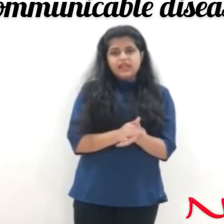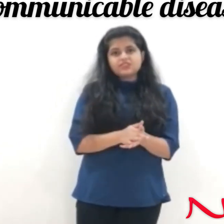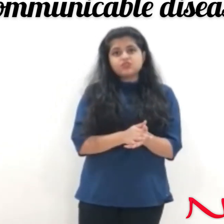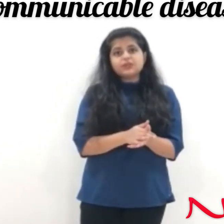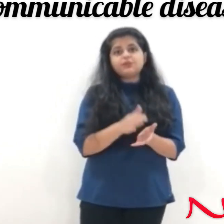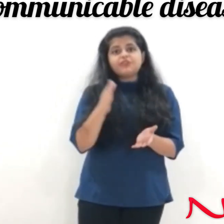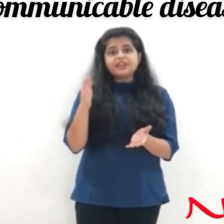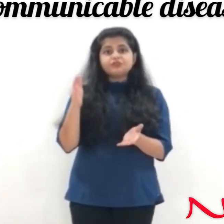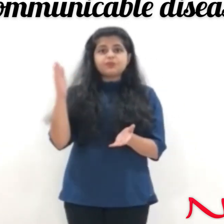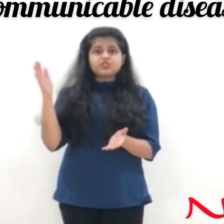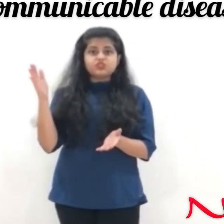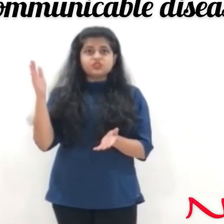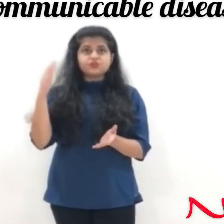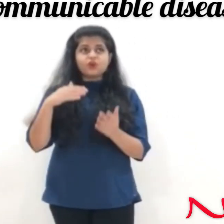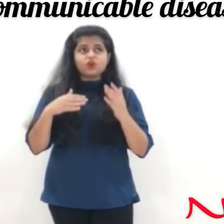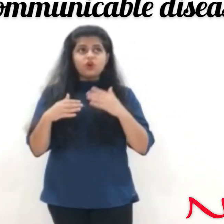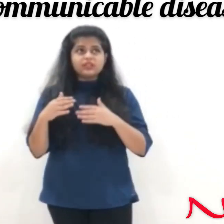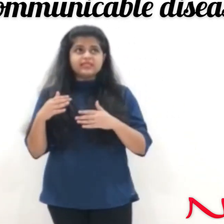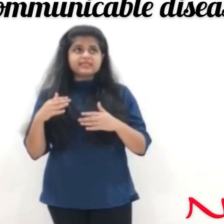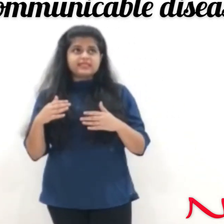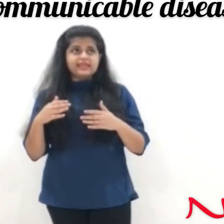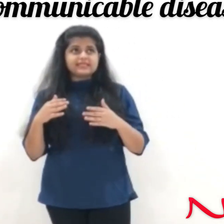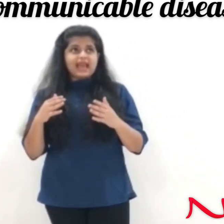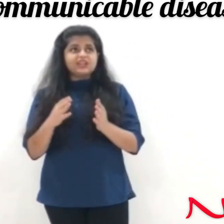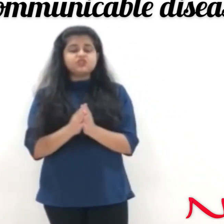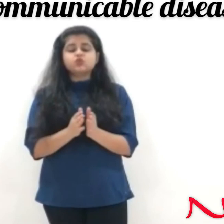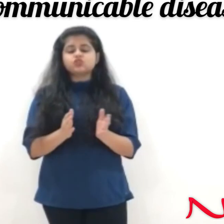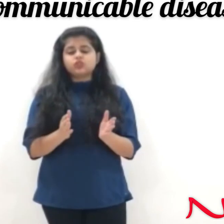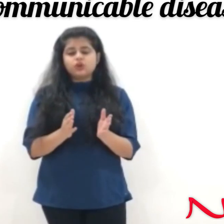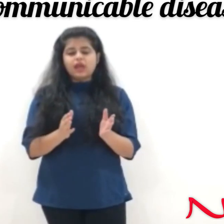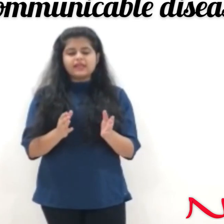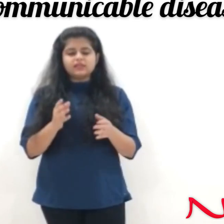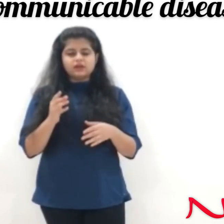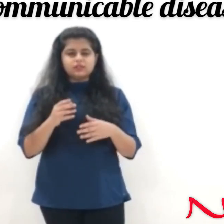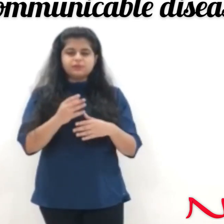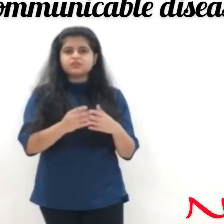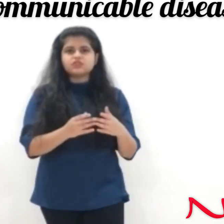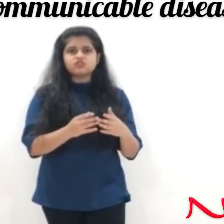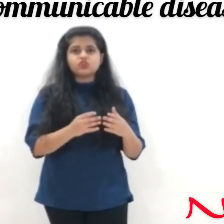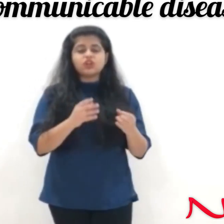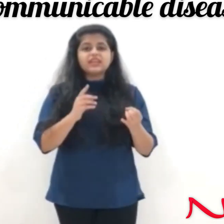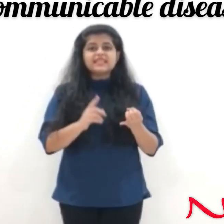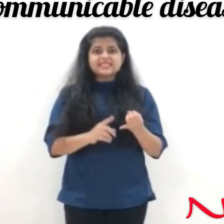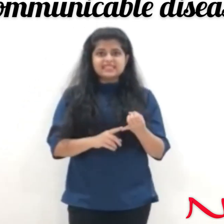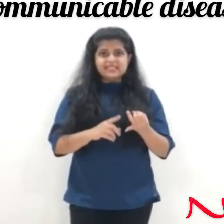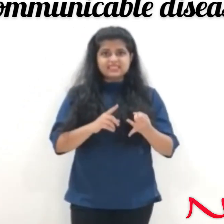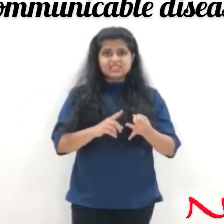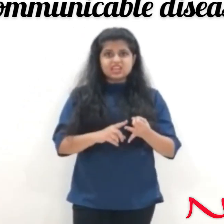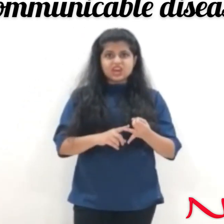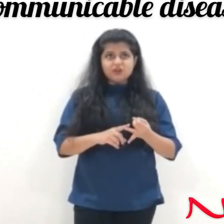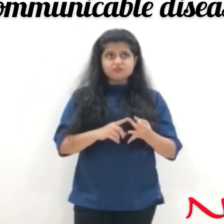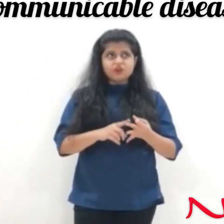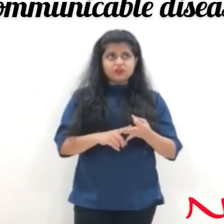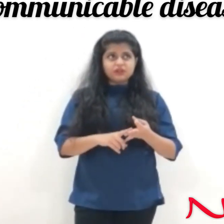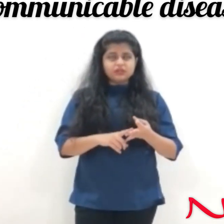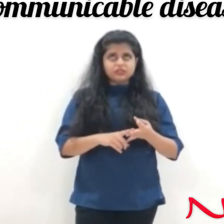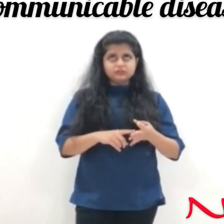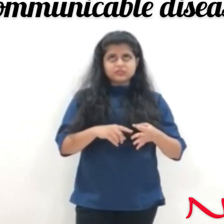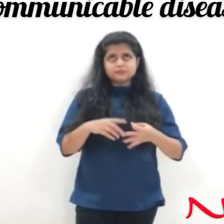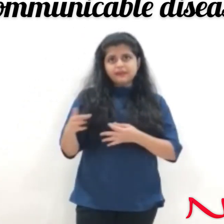to take preventive measures for all these things, and you should not, and the person should not sneeze, cough or spit in